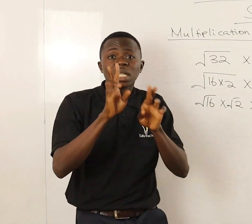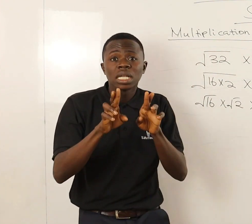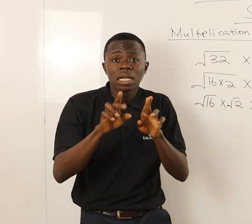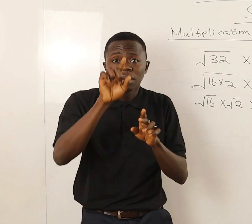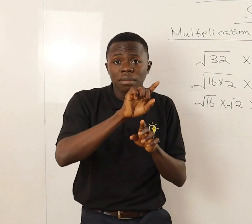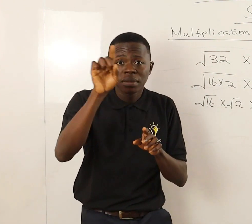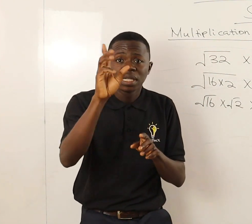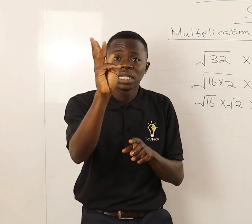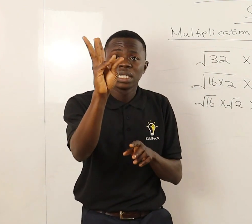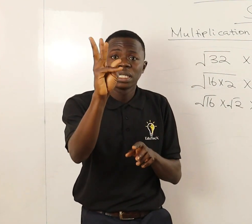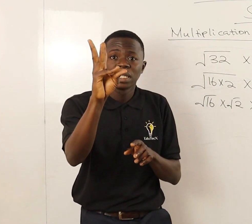the question much easier.